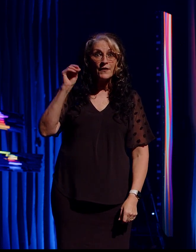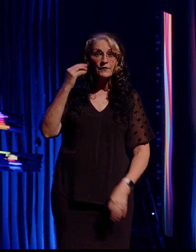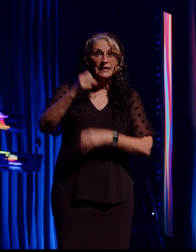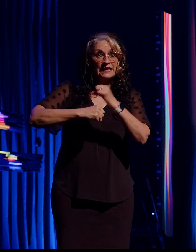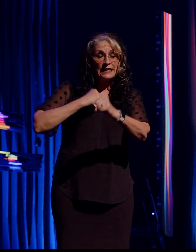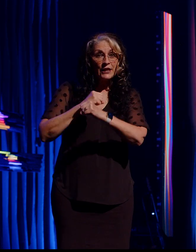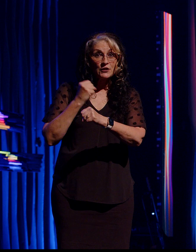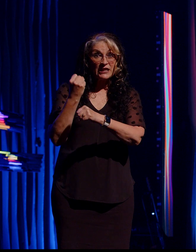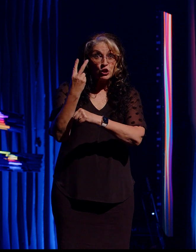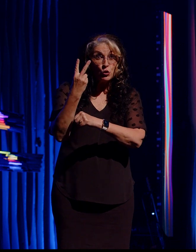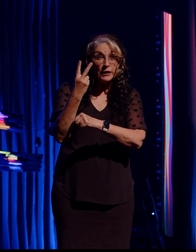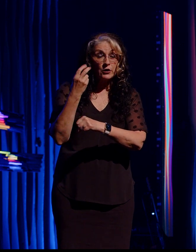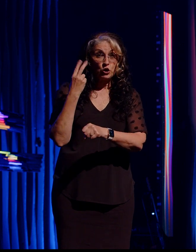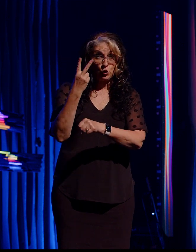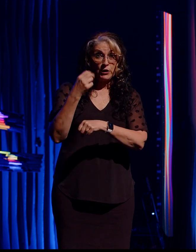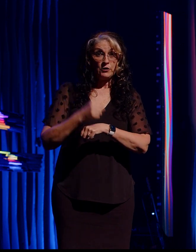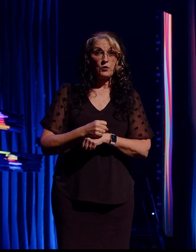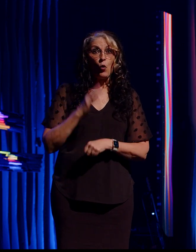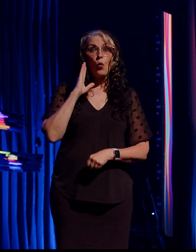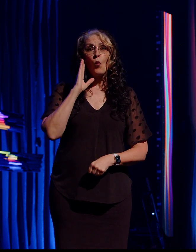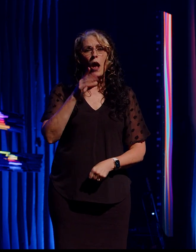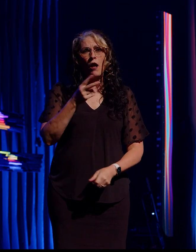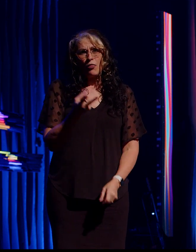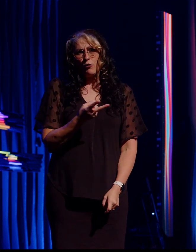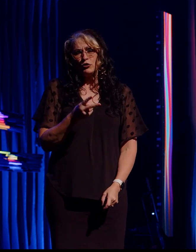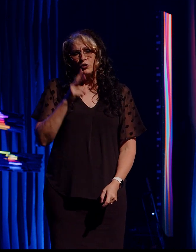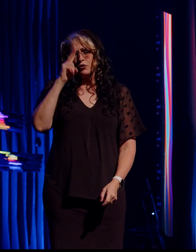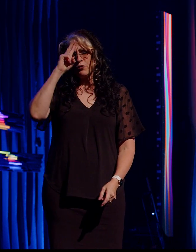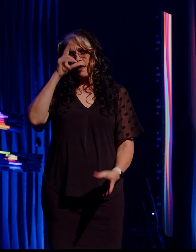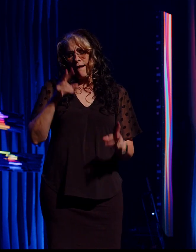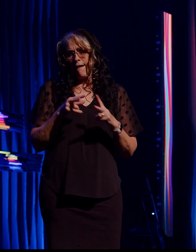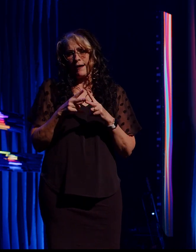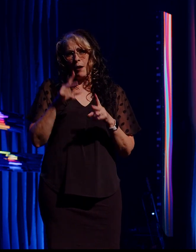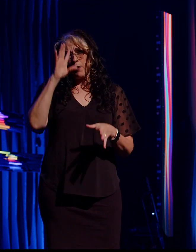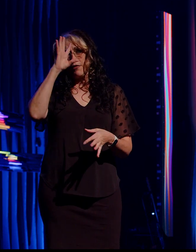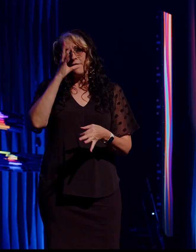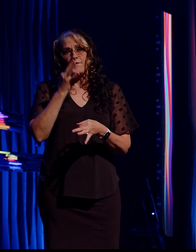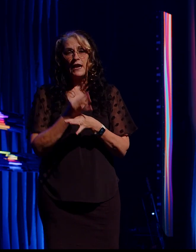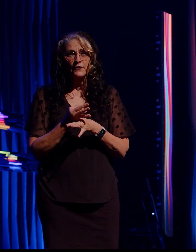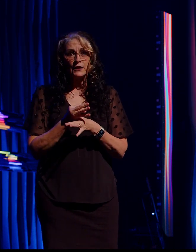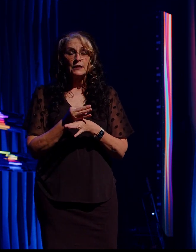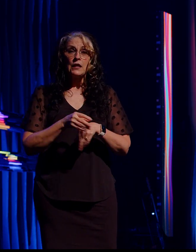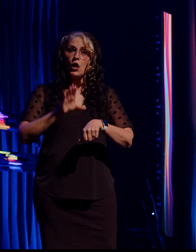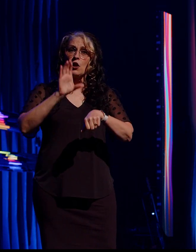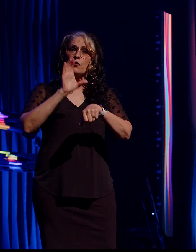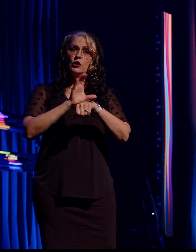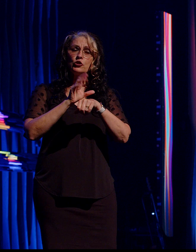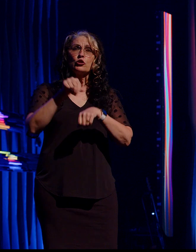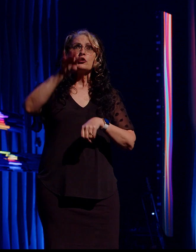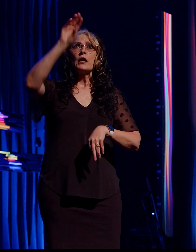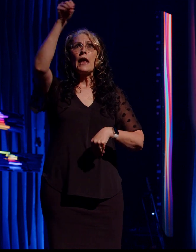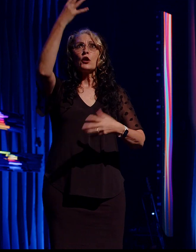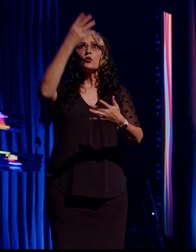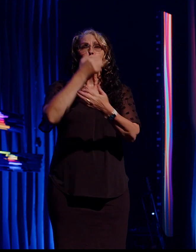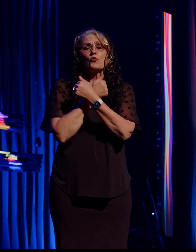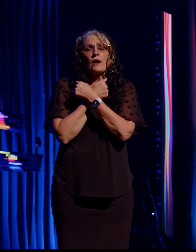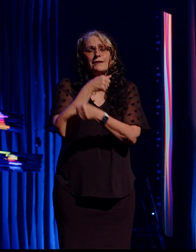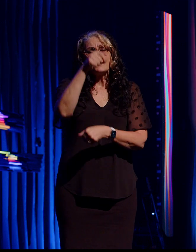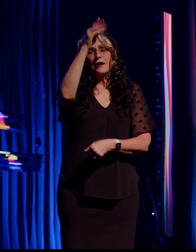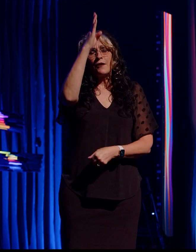the faithfulness of this couple. So as a church and by the grace of God,